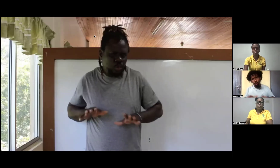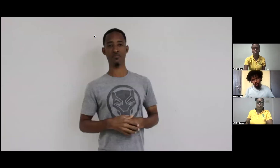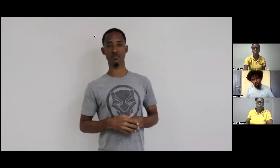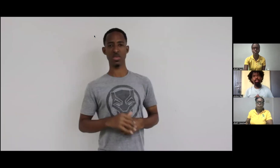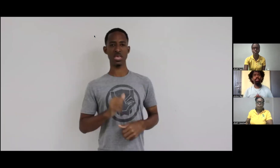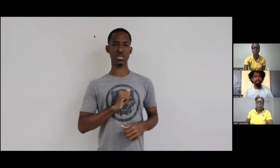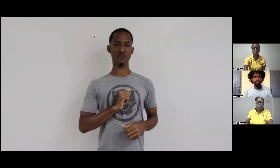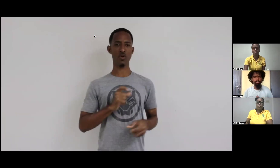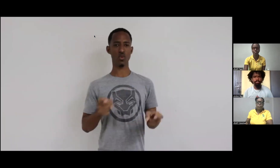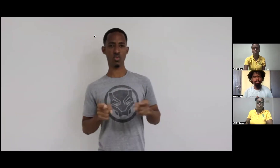Cool.